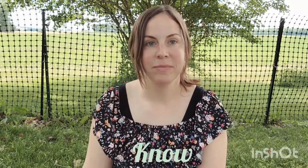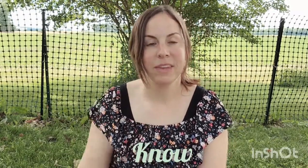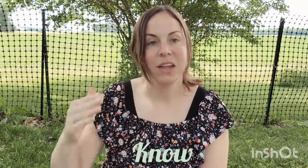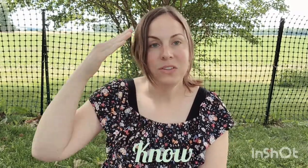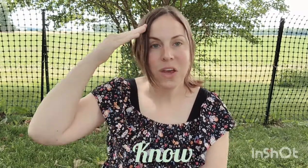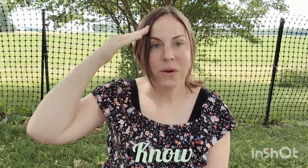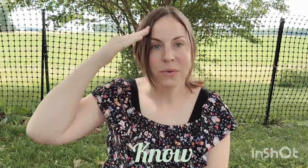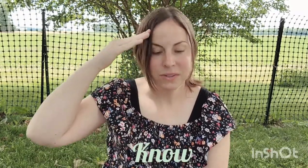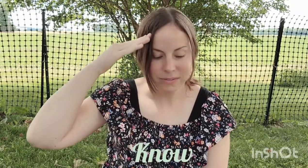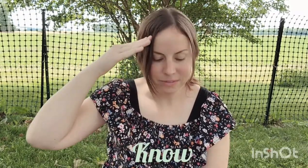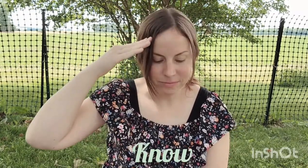No.